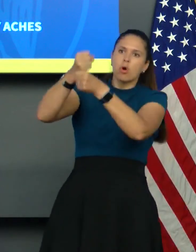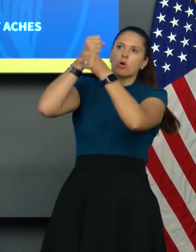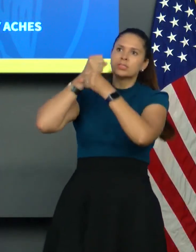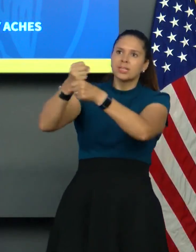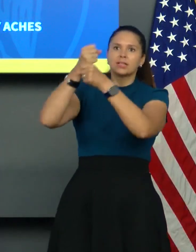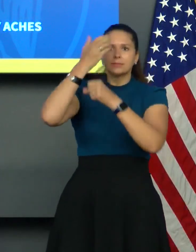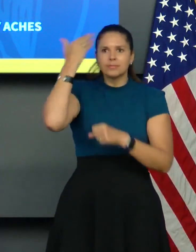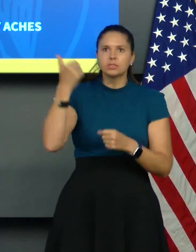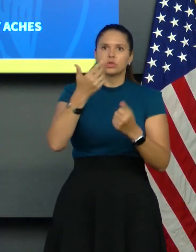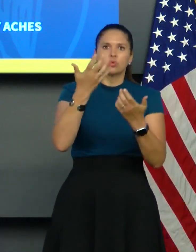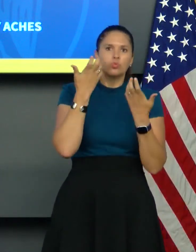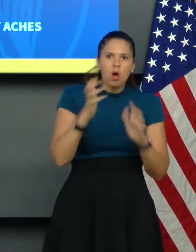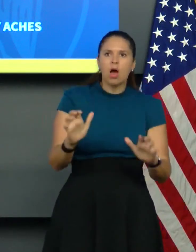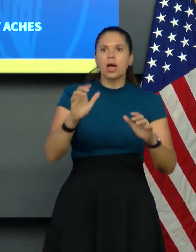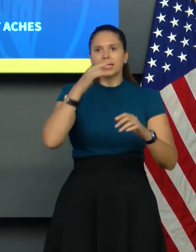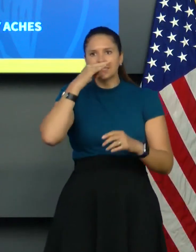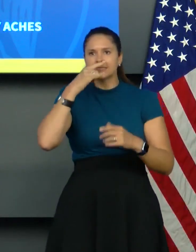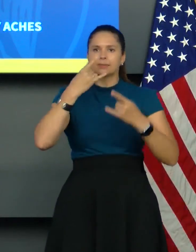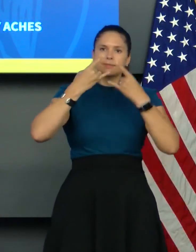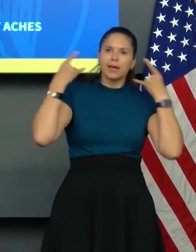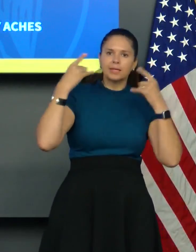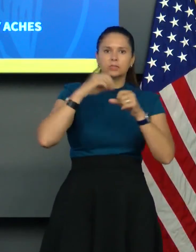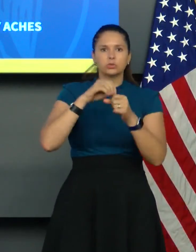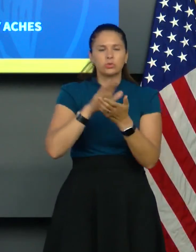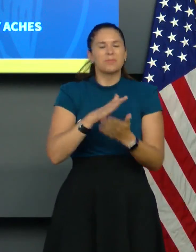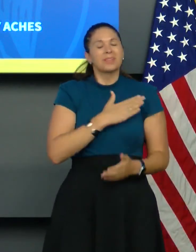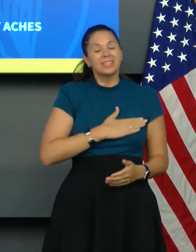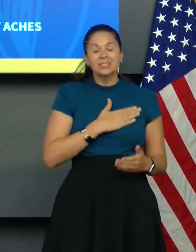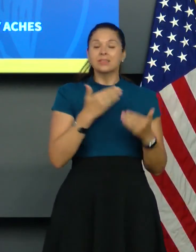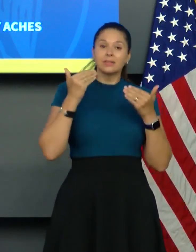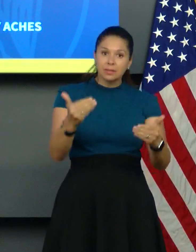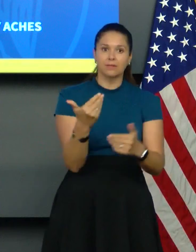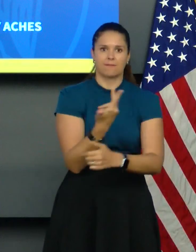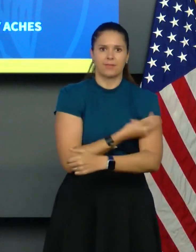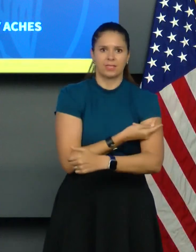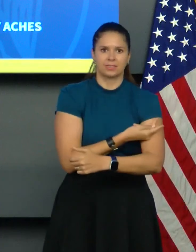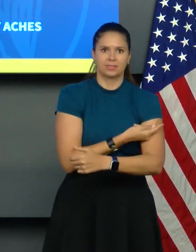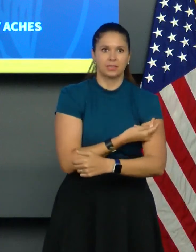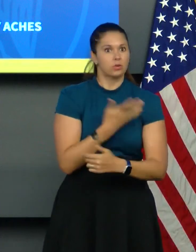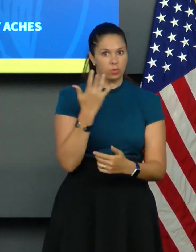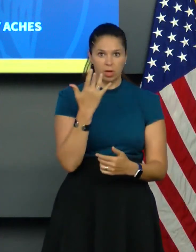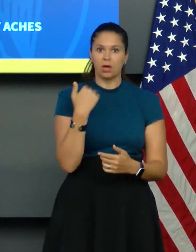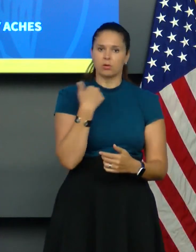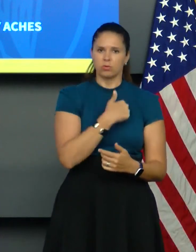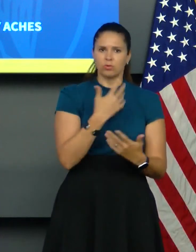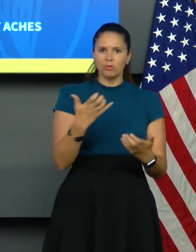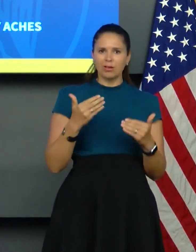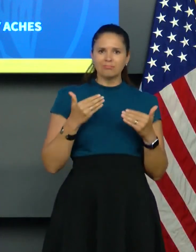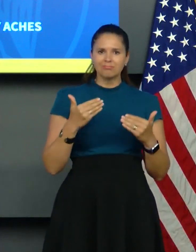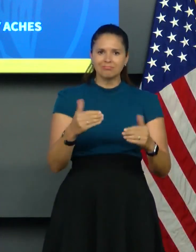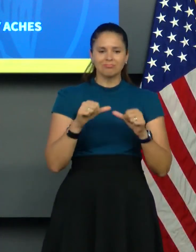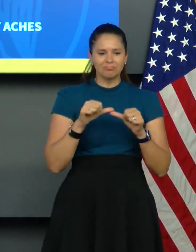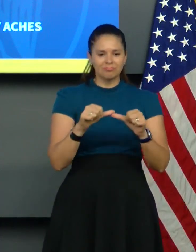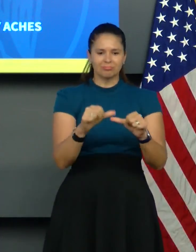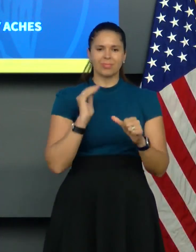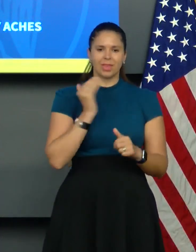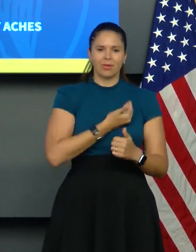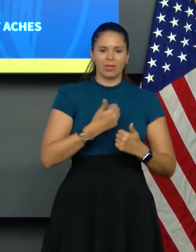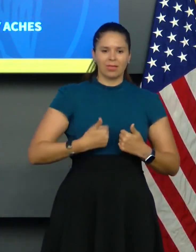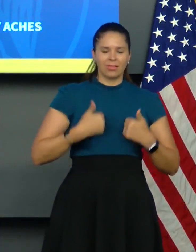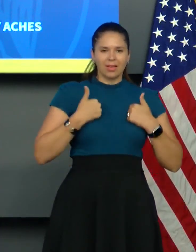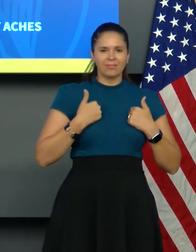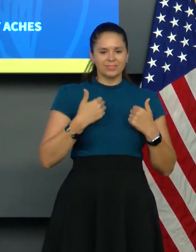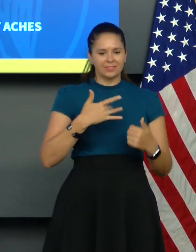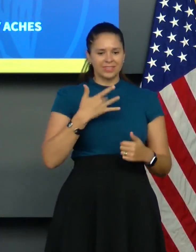wear a mask to school. Please get the vaccine so that we can all go forward with our lives with